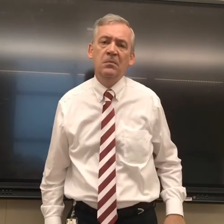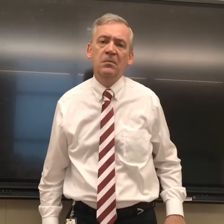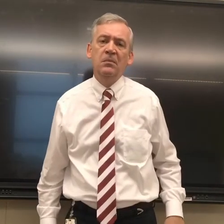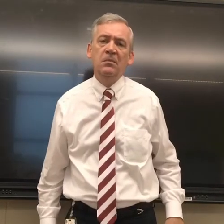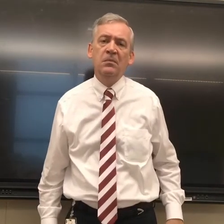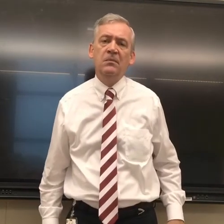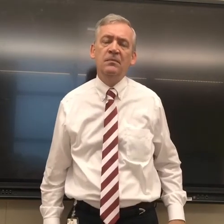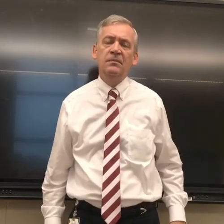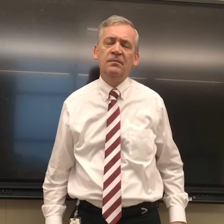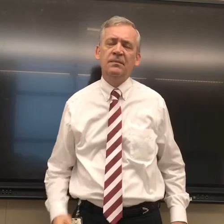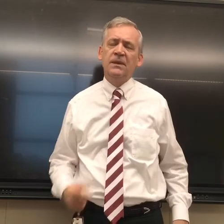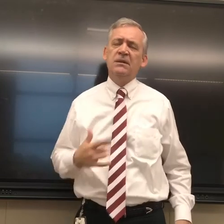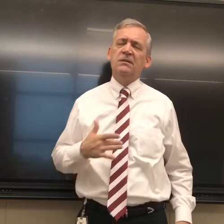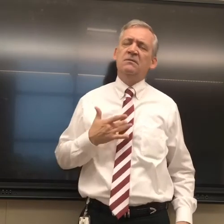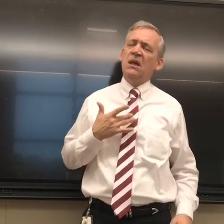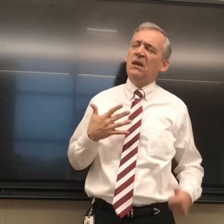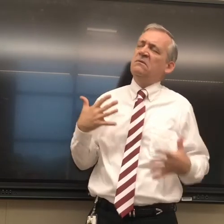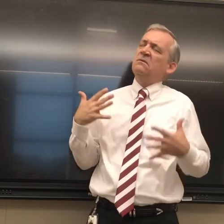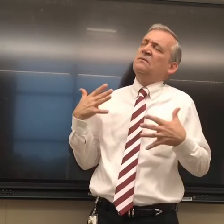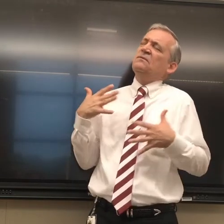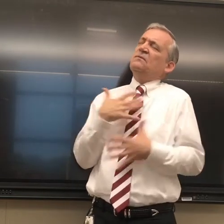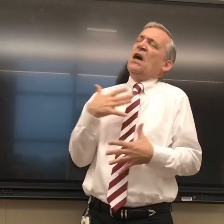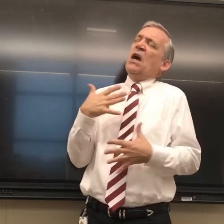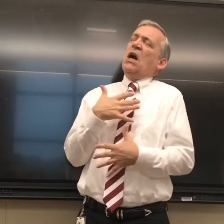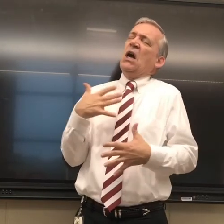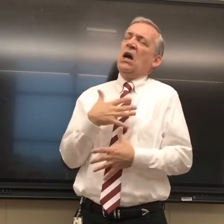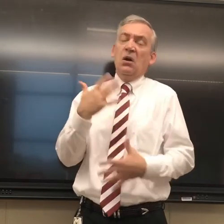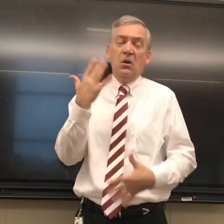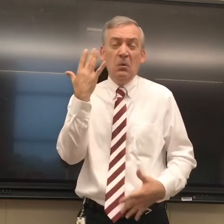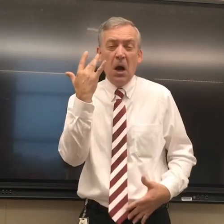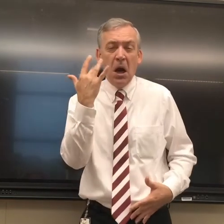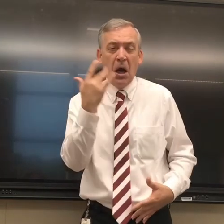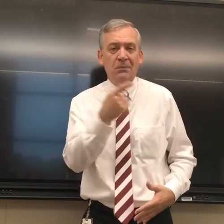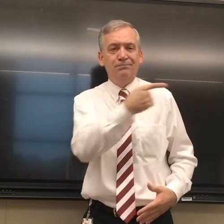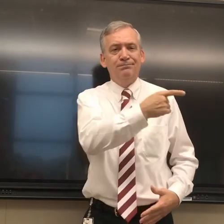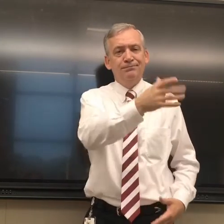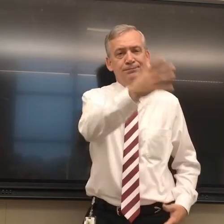the fear unleashed by my father's tears,